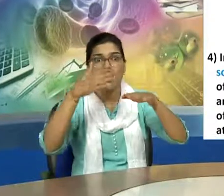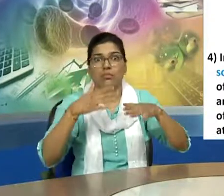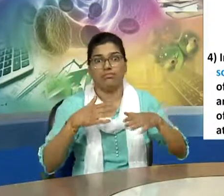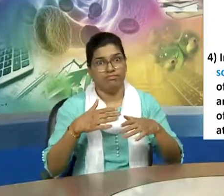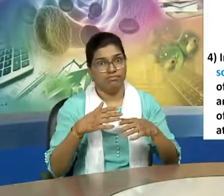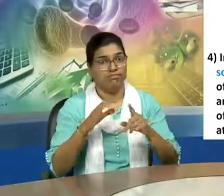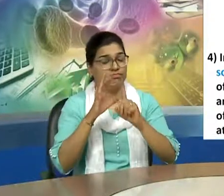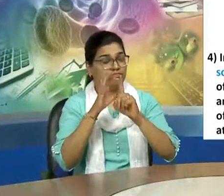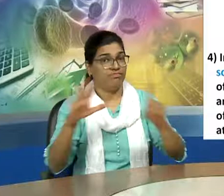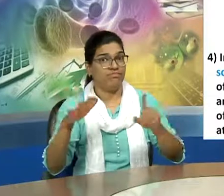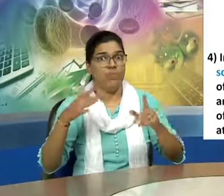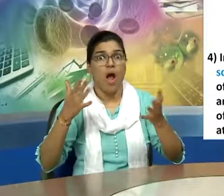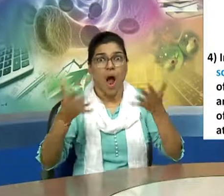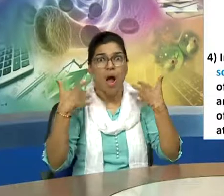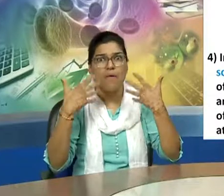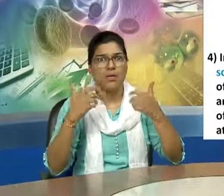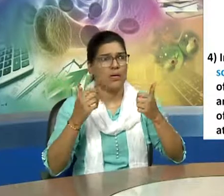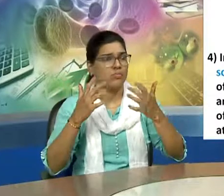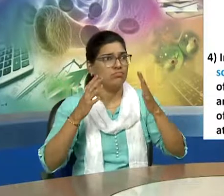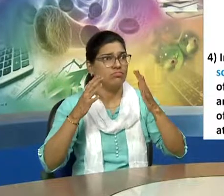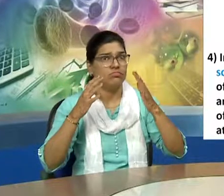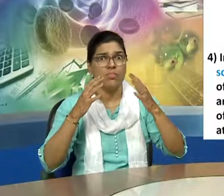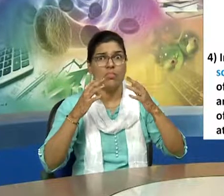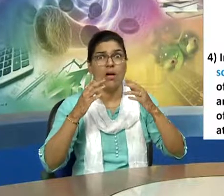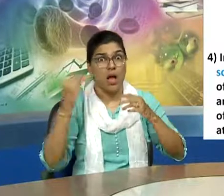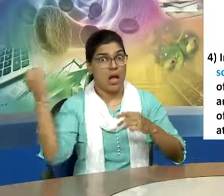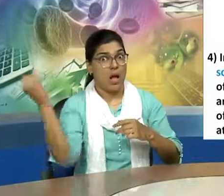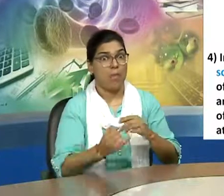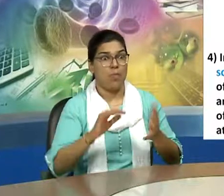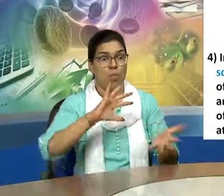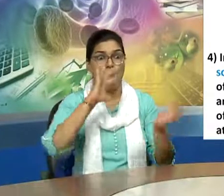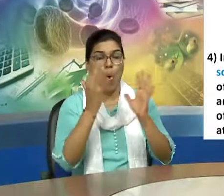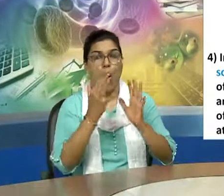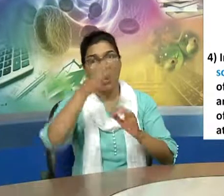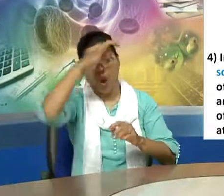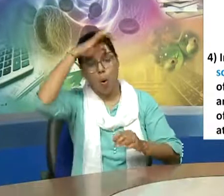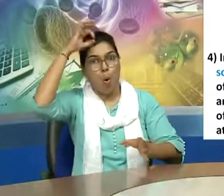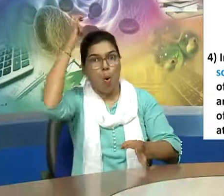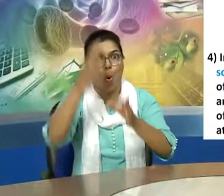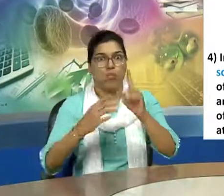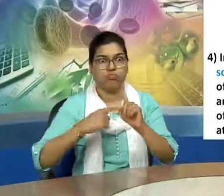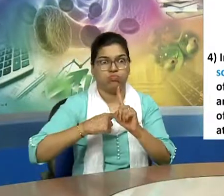in the air that is dangerous, which is not good for our health.